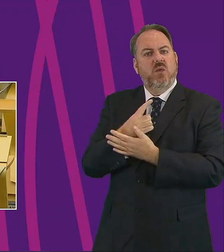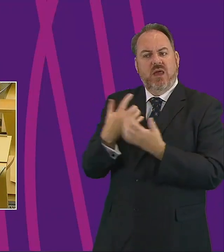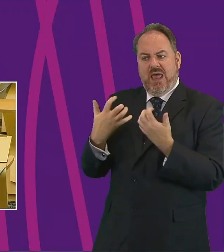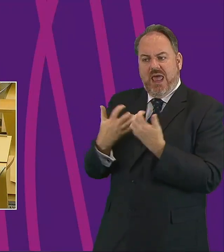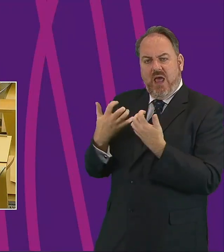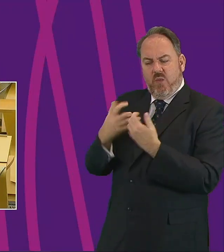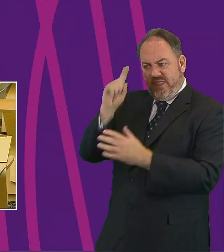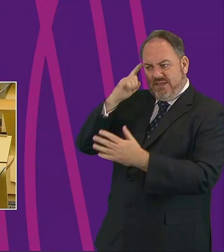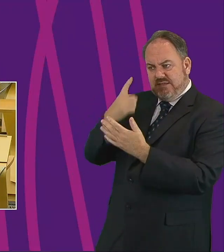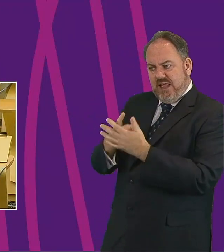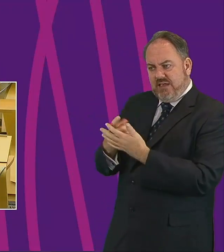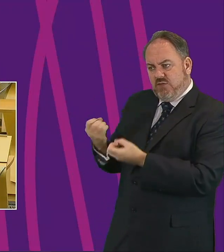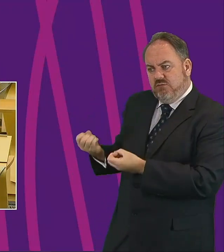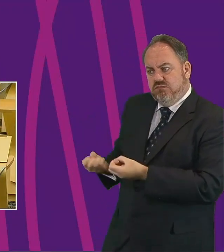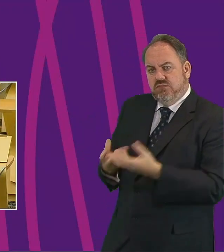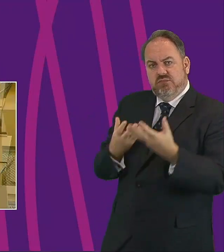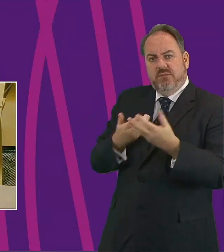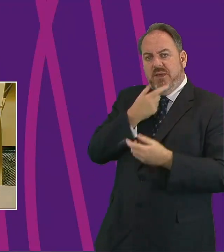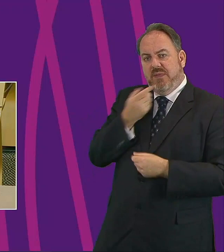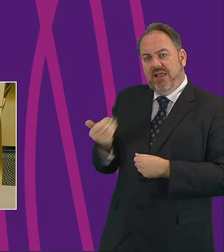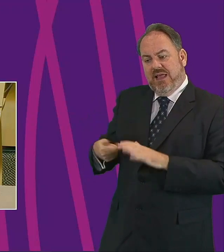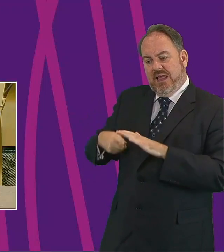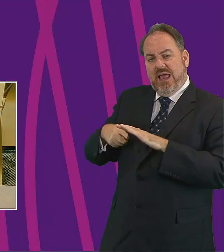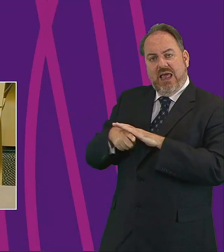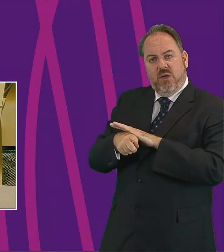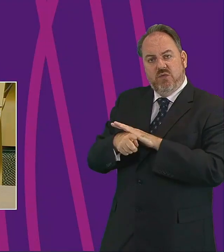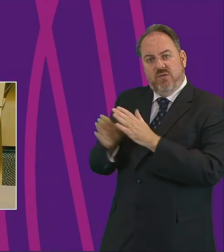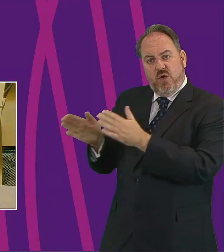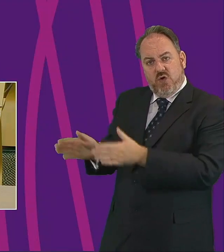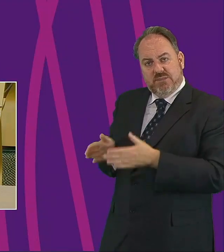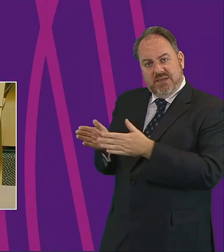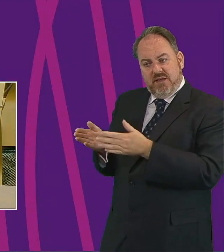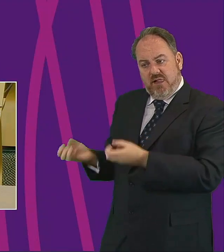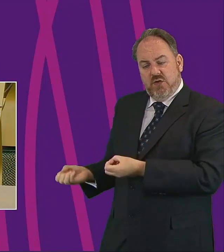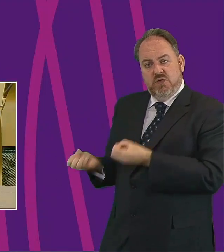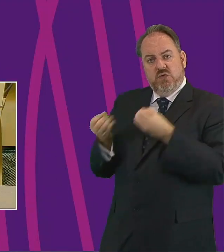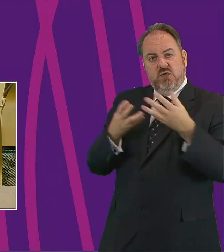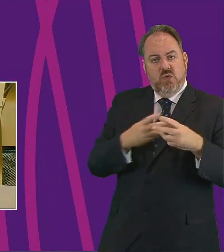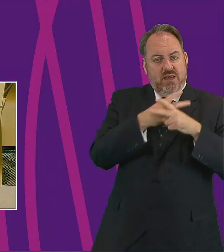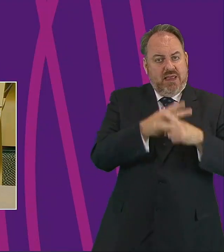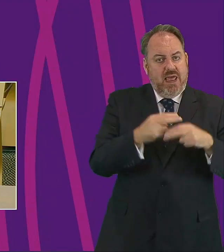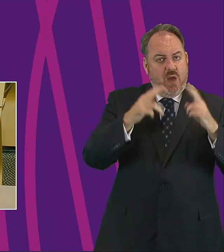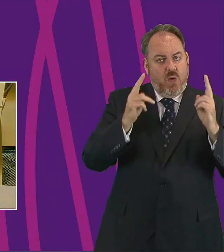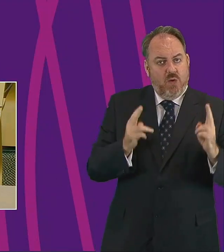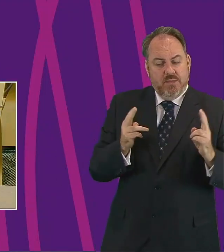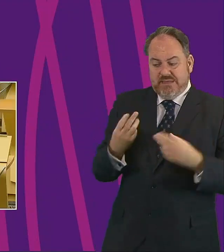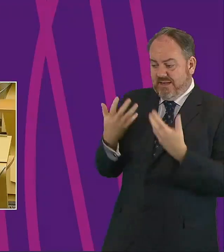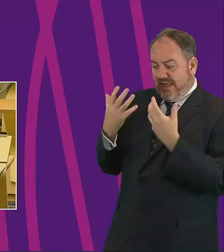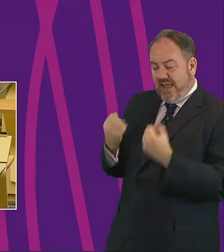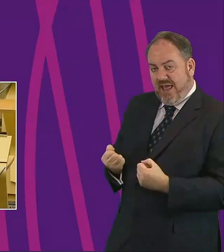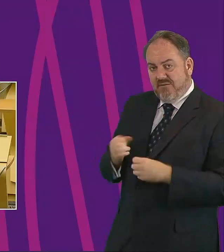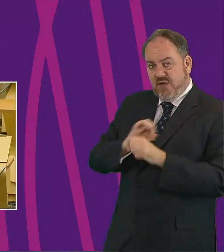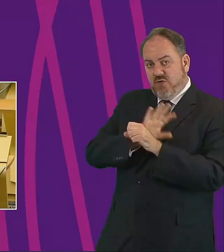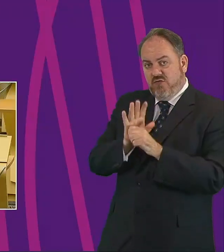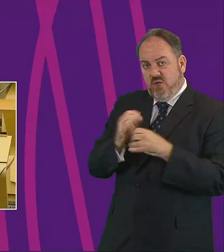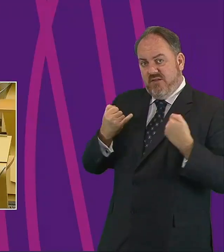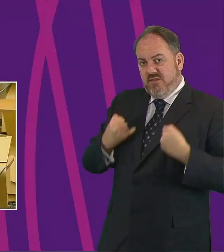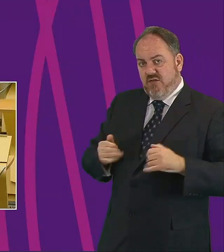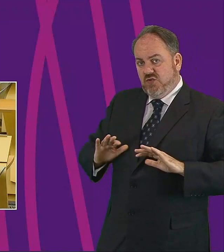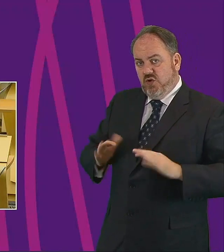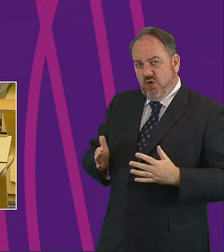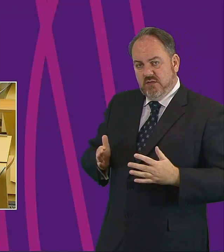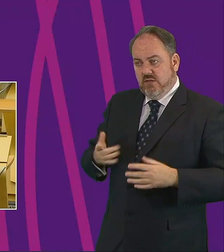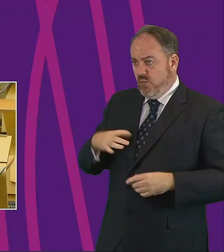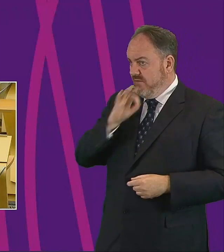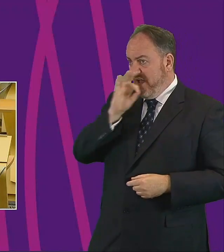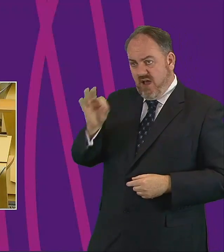at whether they were tested, if they weren't tested, why not, and if they had COVID. That exercise we have asked to